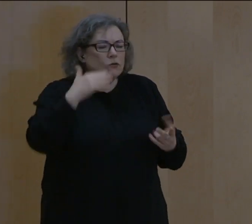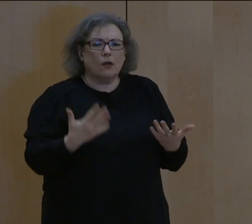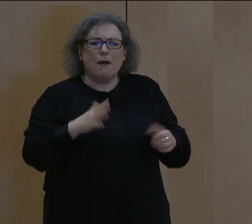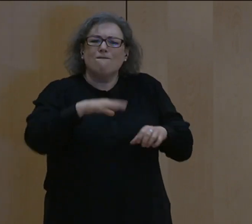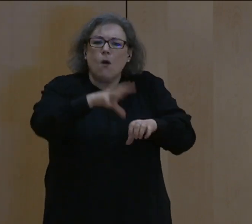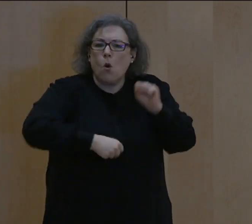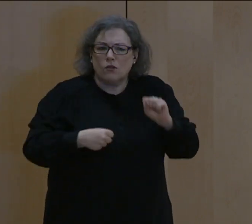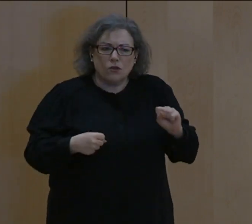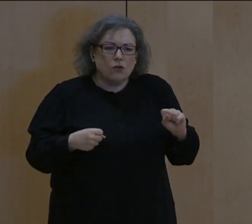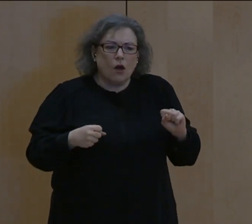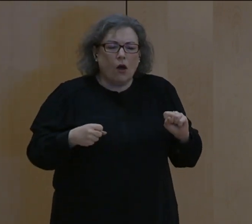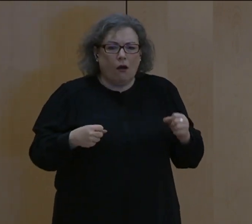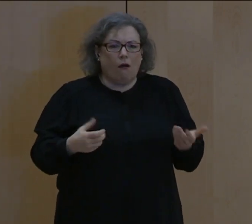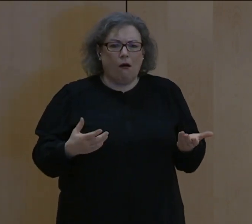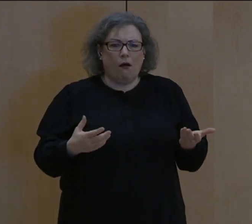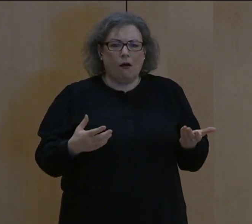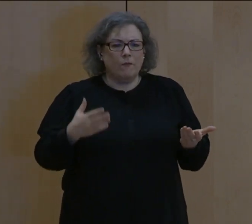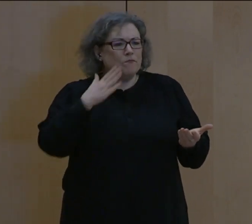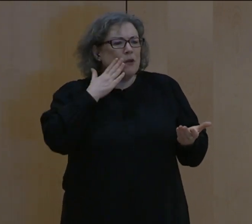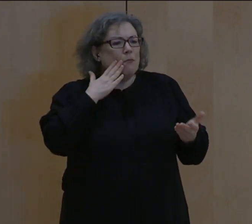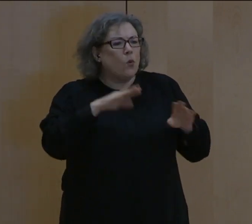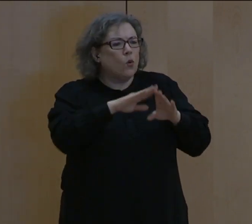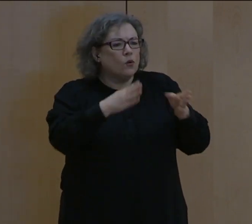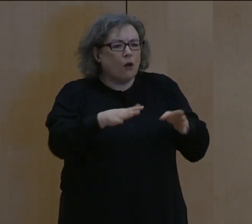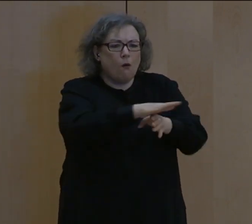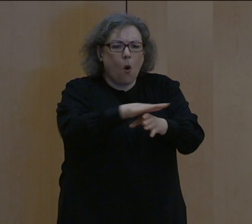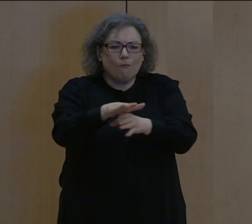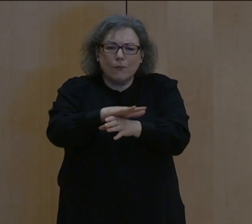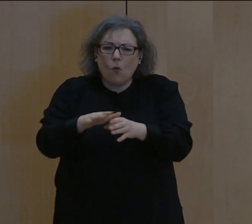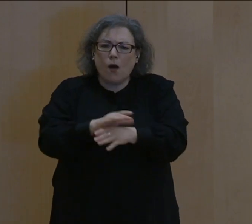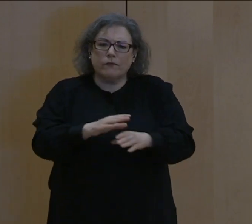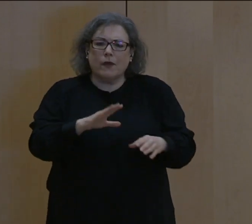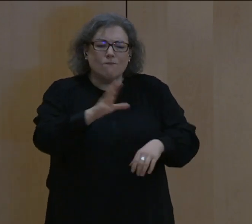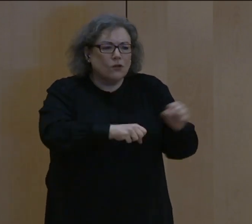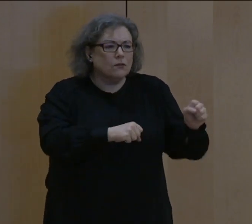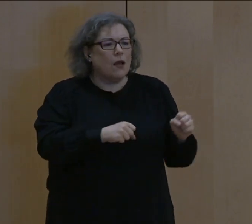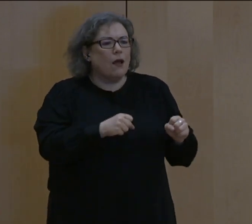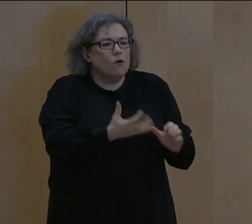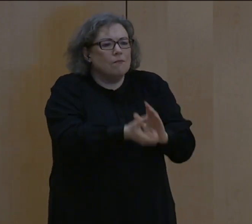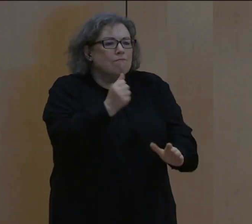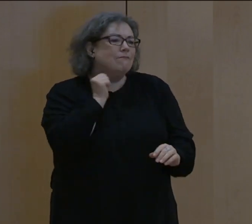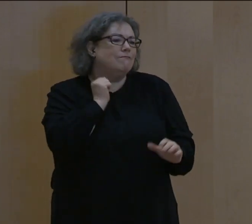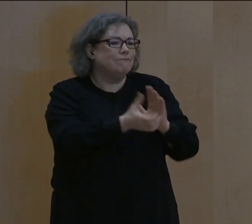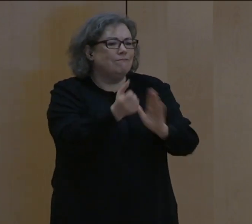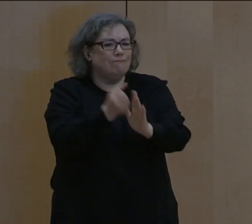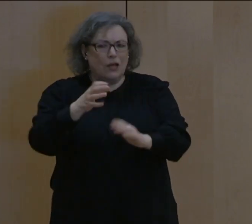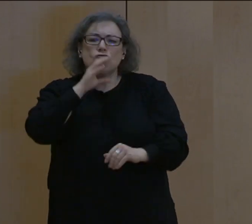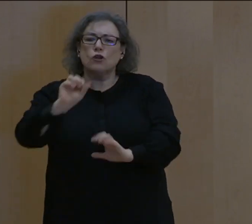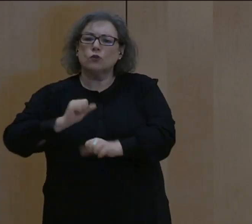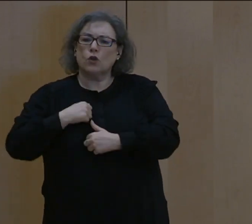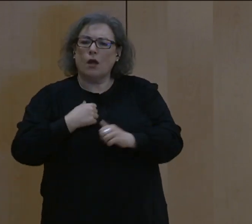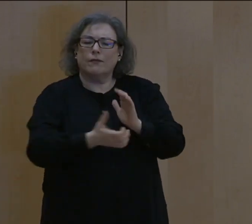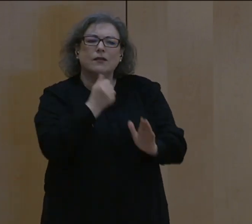housing sectors, and the looting of the Russian soldiers. Dozens of thousands